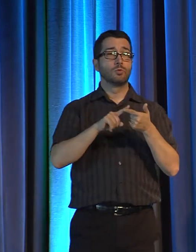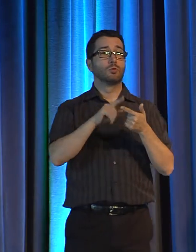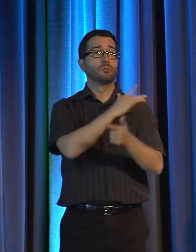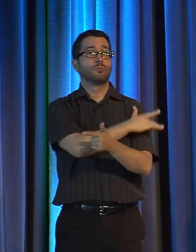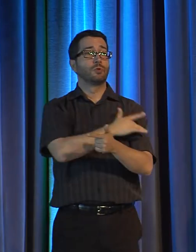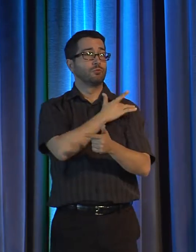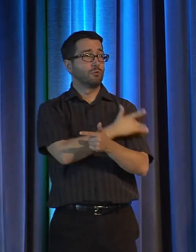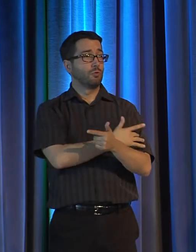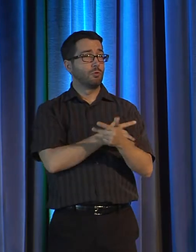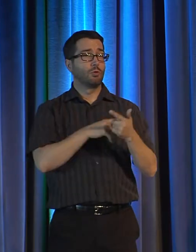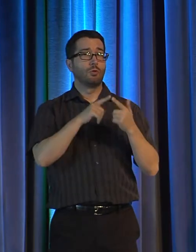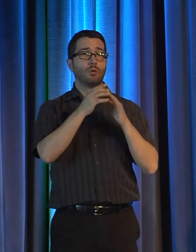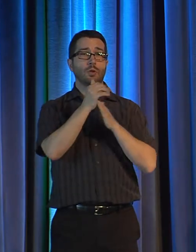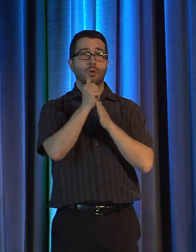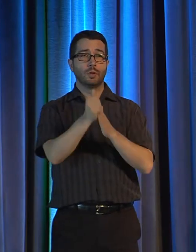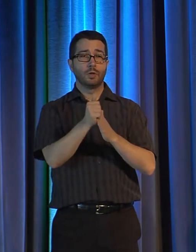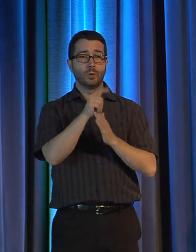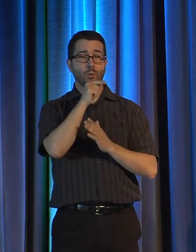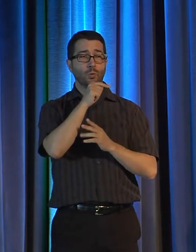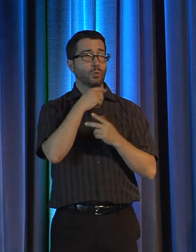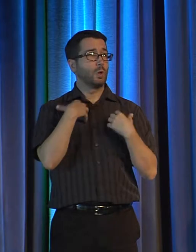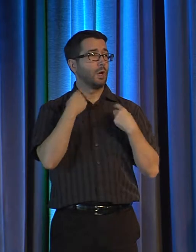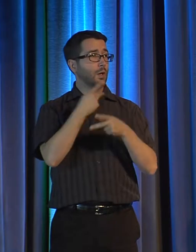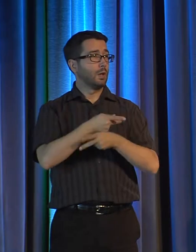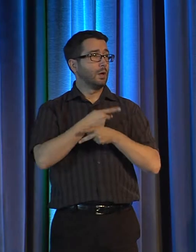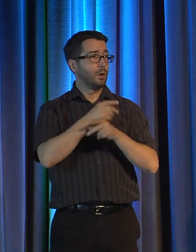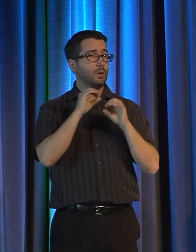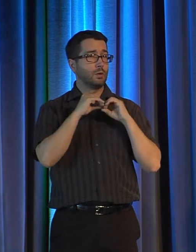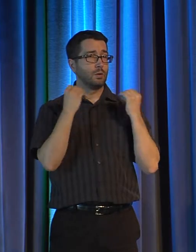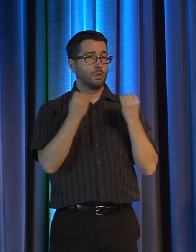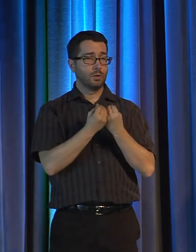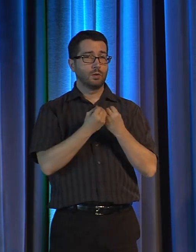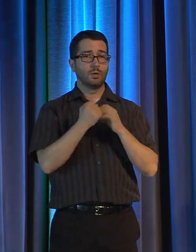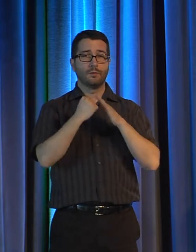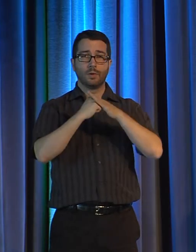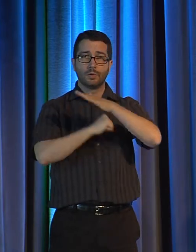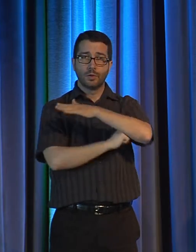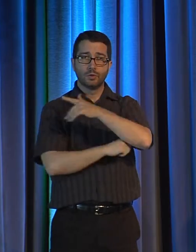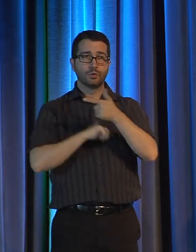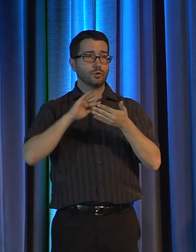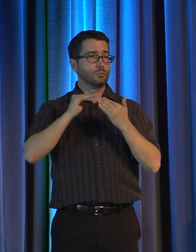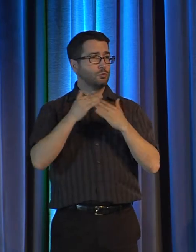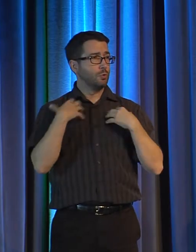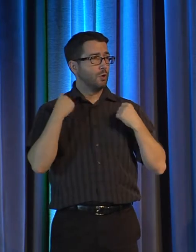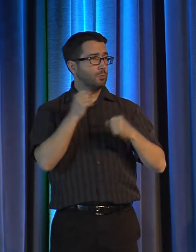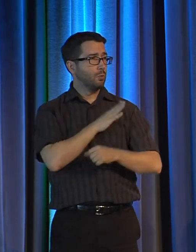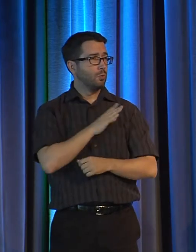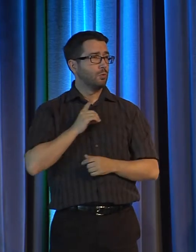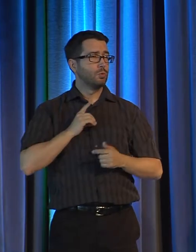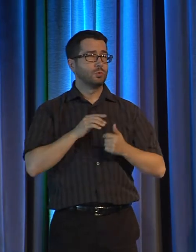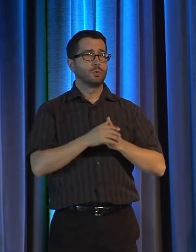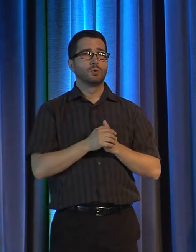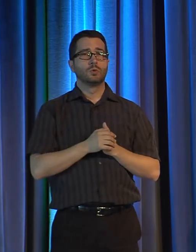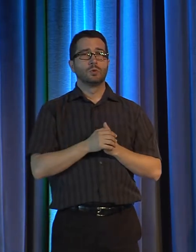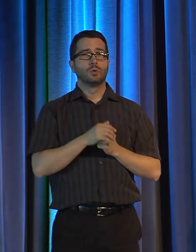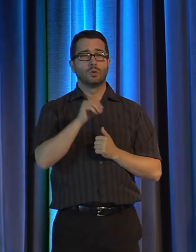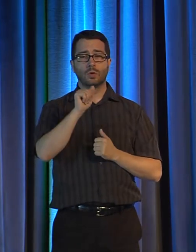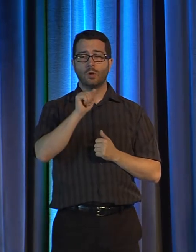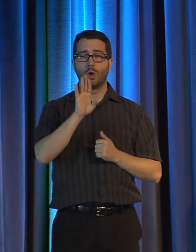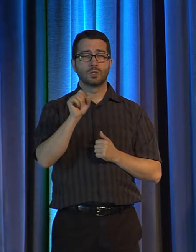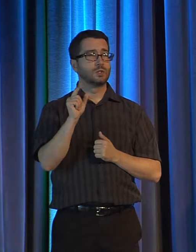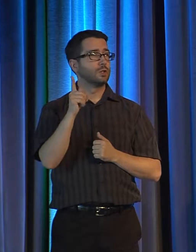leaders, leaders in the health care organizations, including foundations, community health boards,